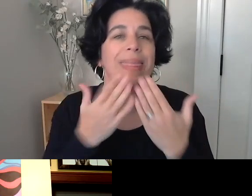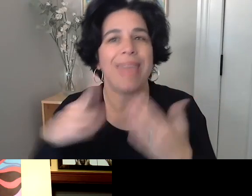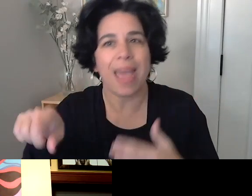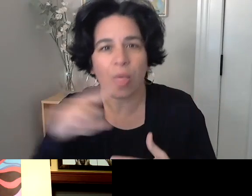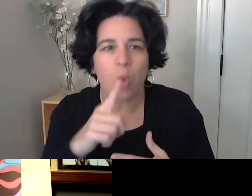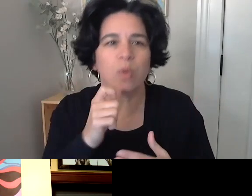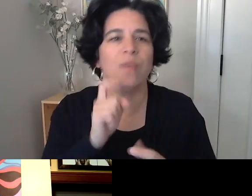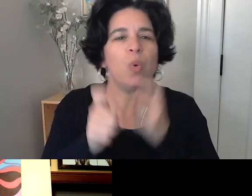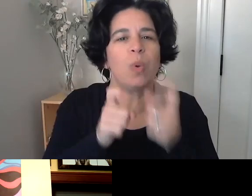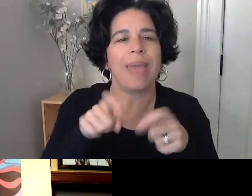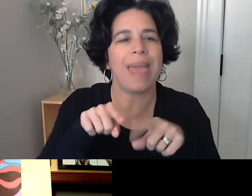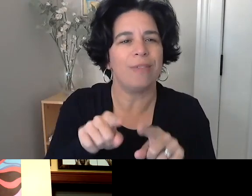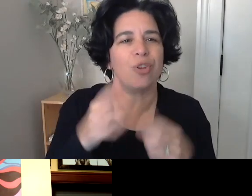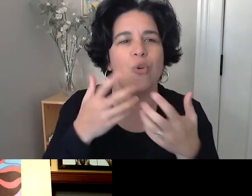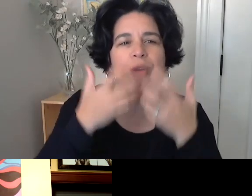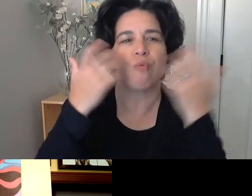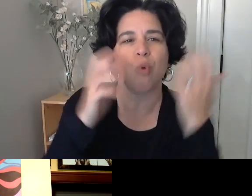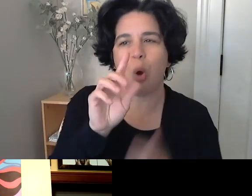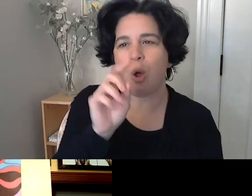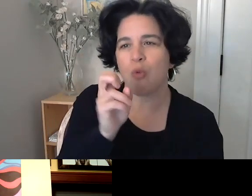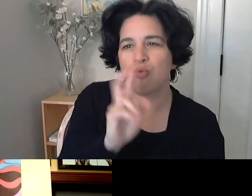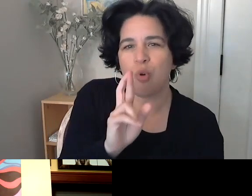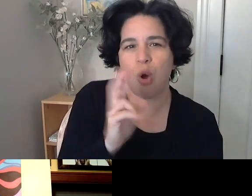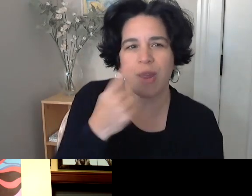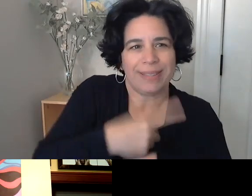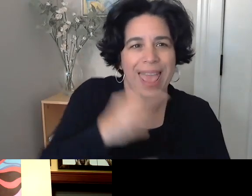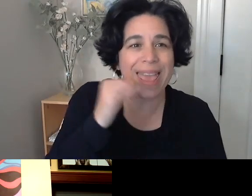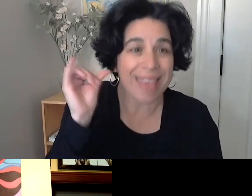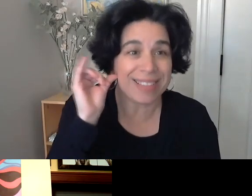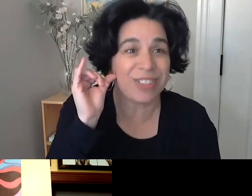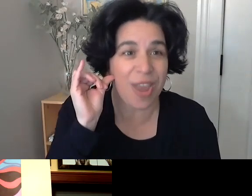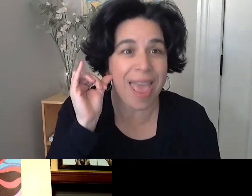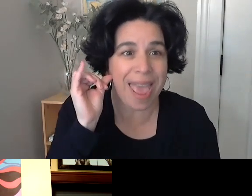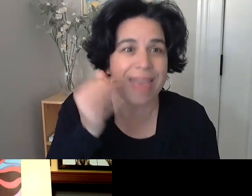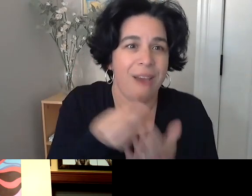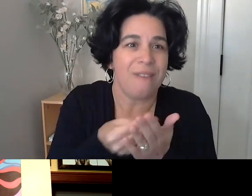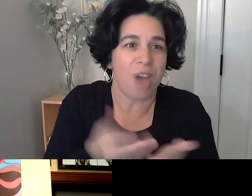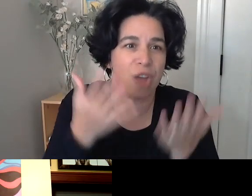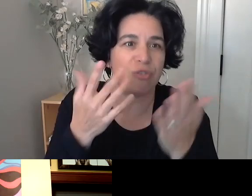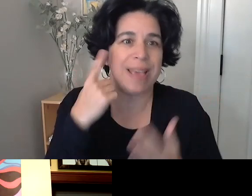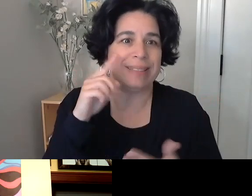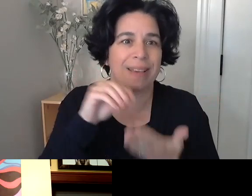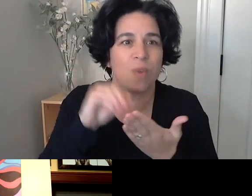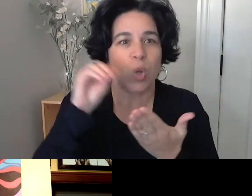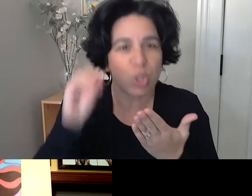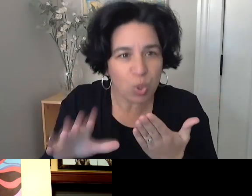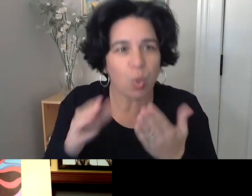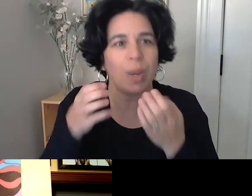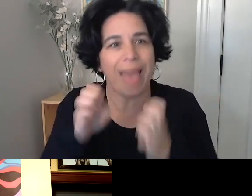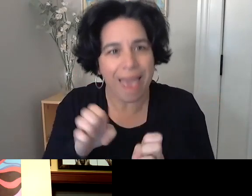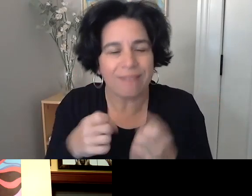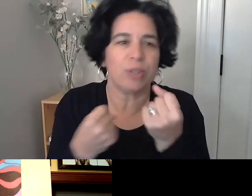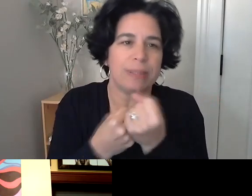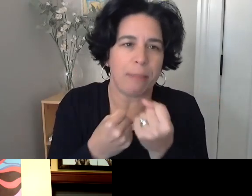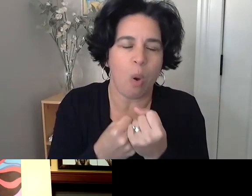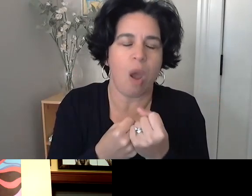I also want to let you know, I would like to thank those that have contributed to Roar Day, which was yesterday, for the